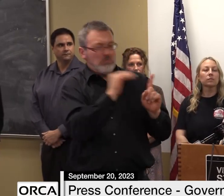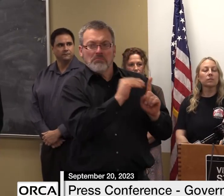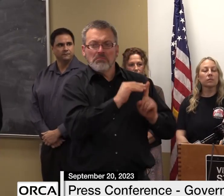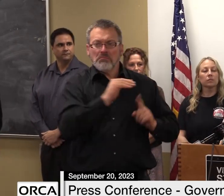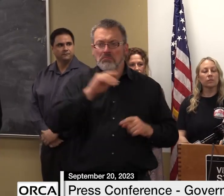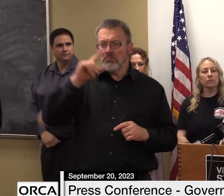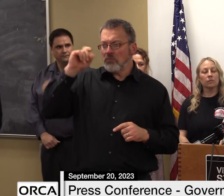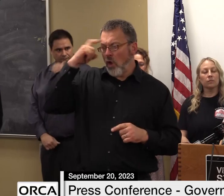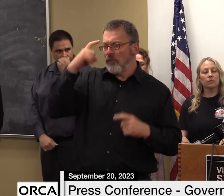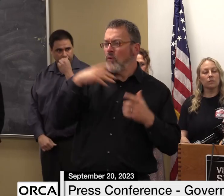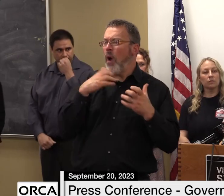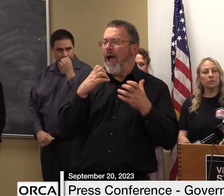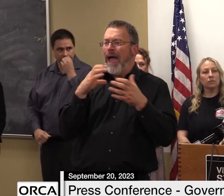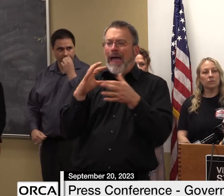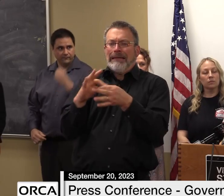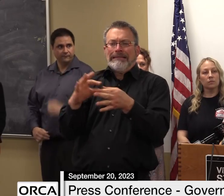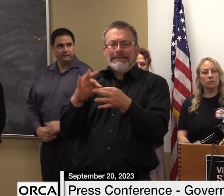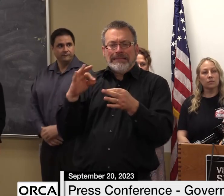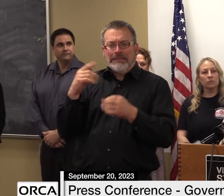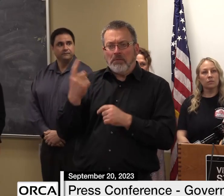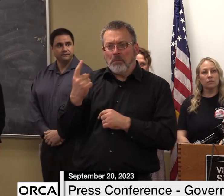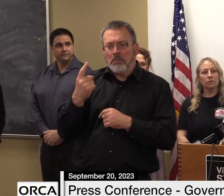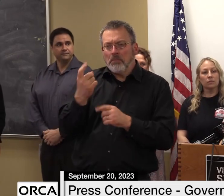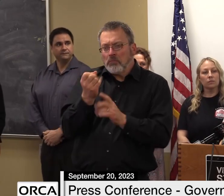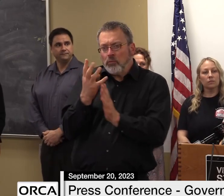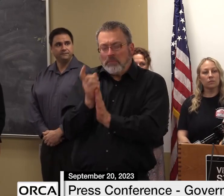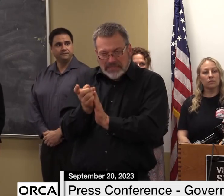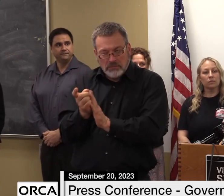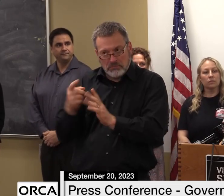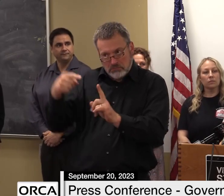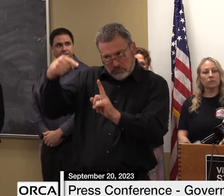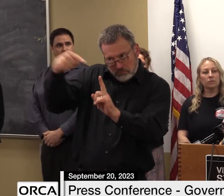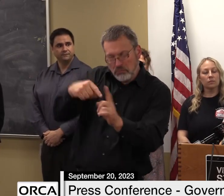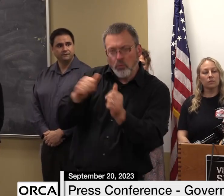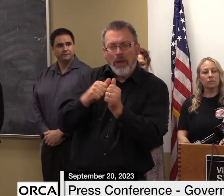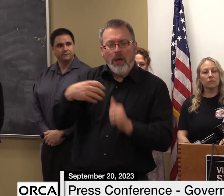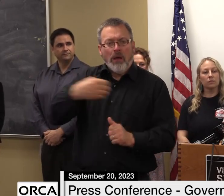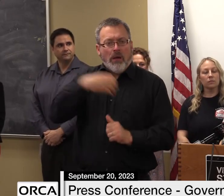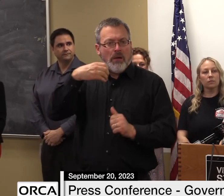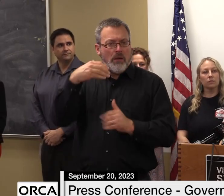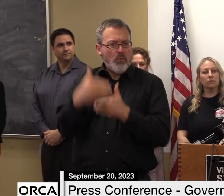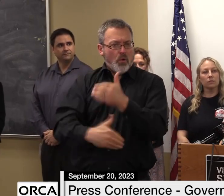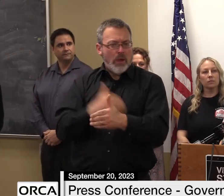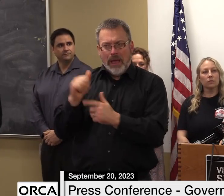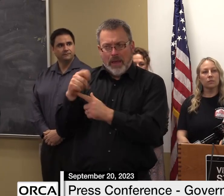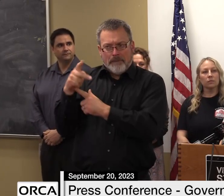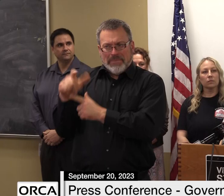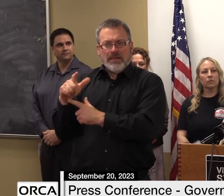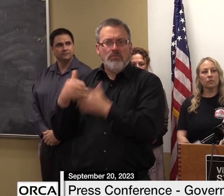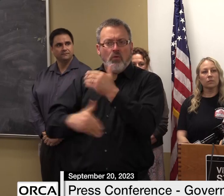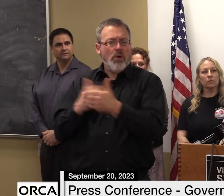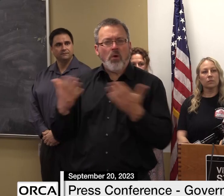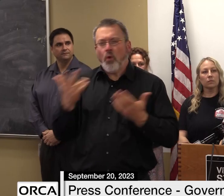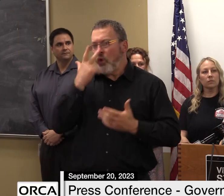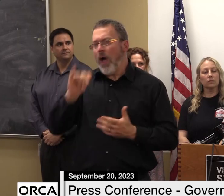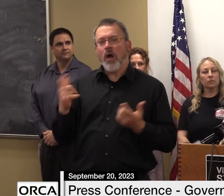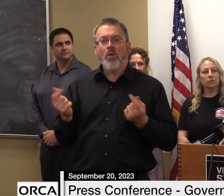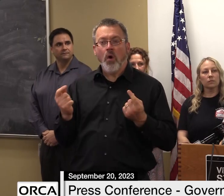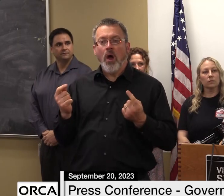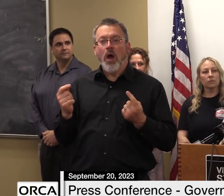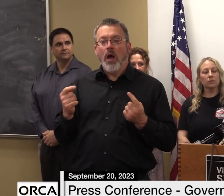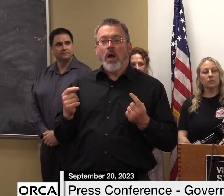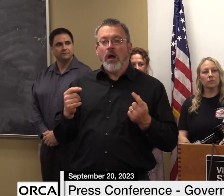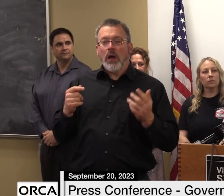talk about the appeals process. And I'm not going to read from my speech at all. I'm going to speak to you as my fellow